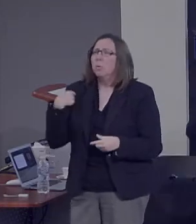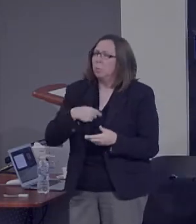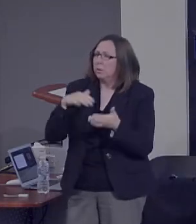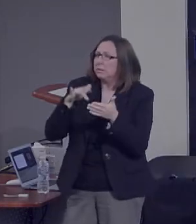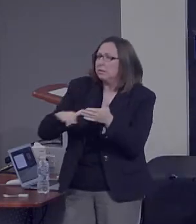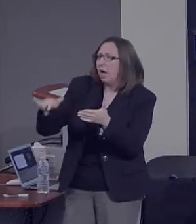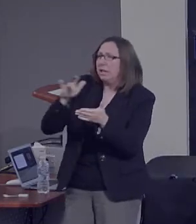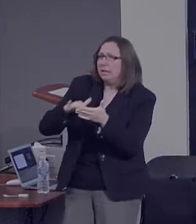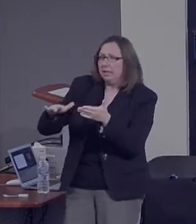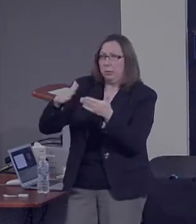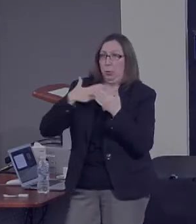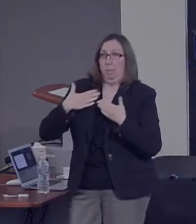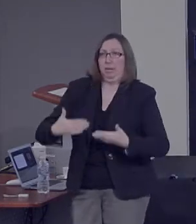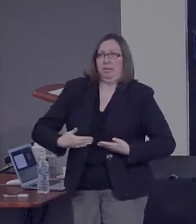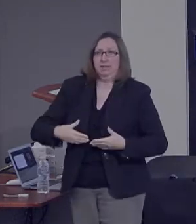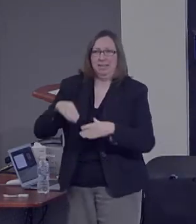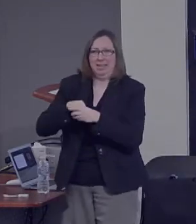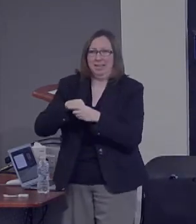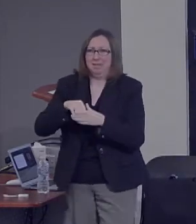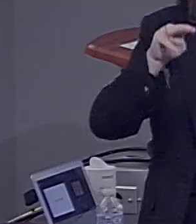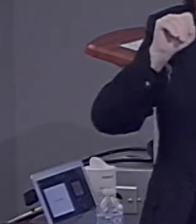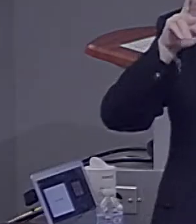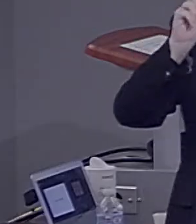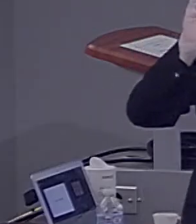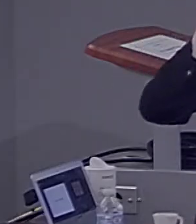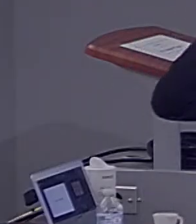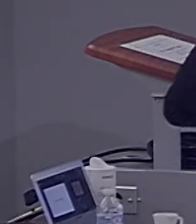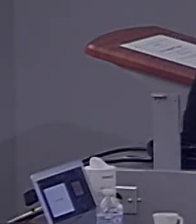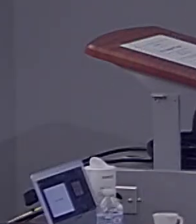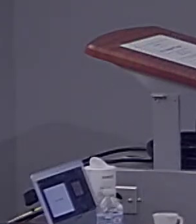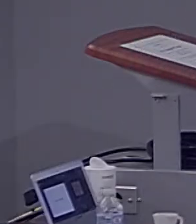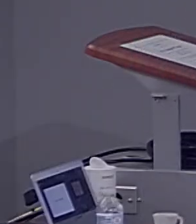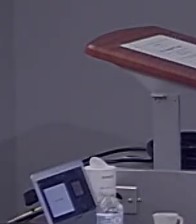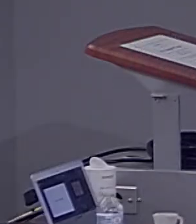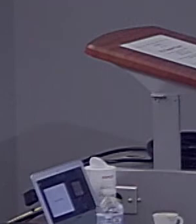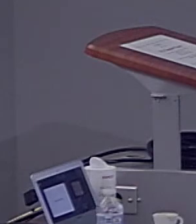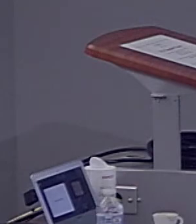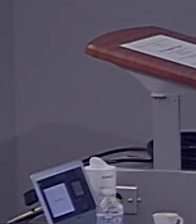in Marseille with Bruno Vicaire